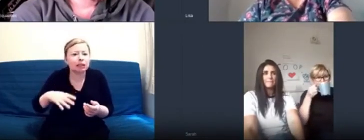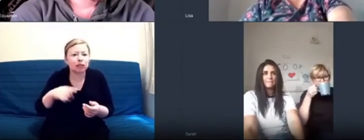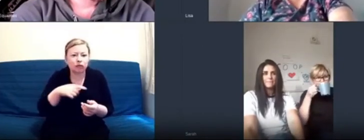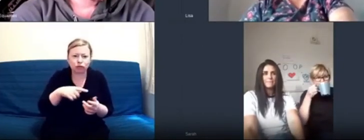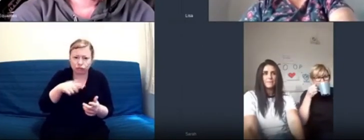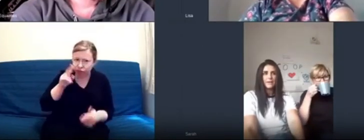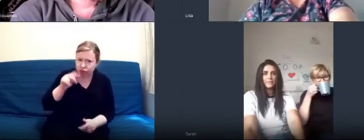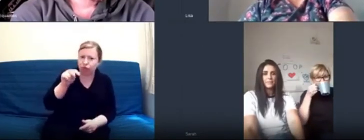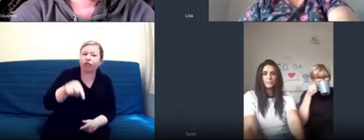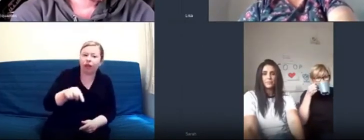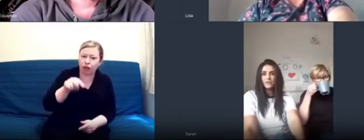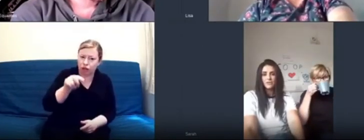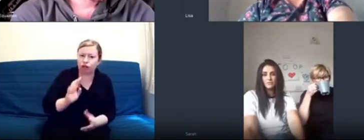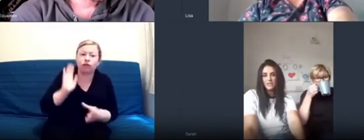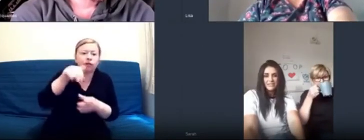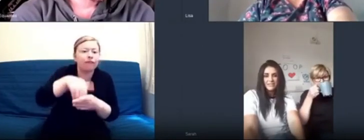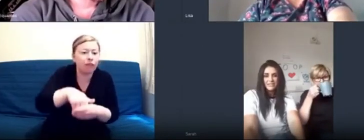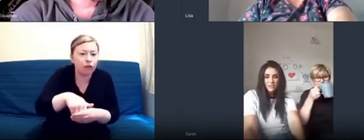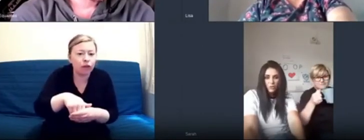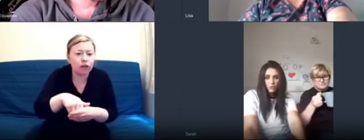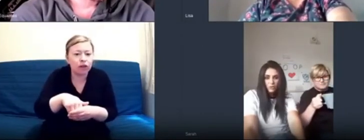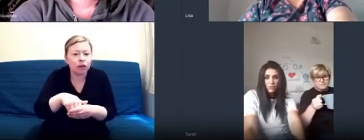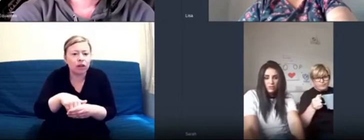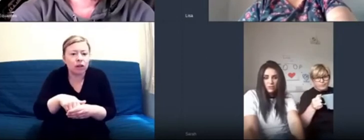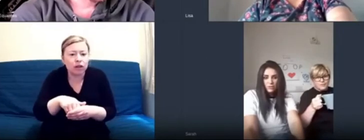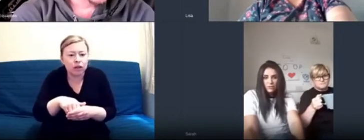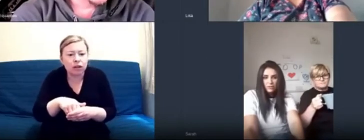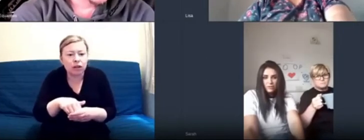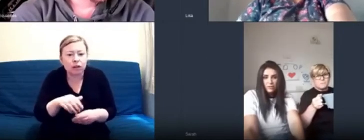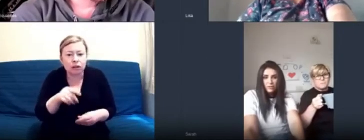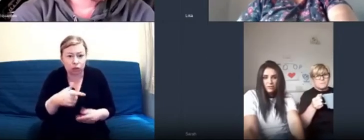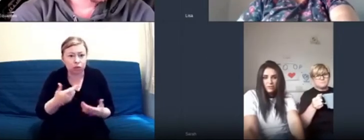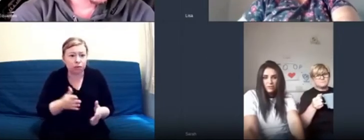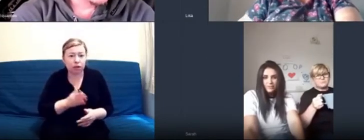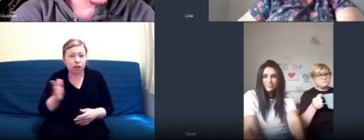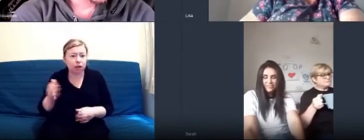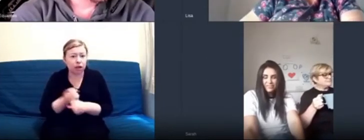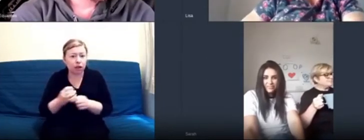thing. Yeah. We've covered up to Glasgow. Oh my